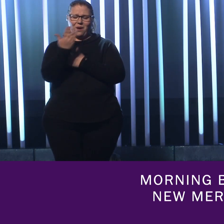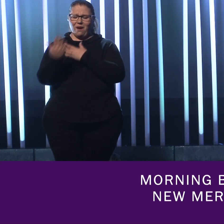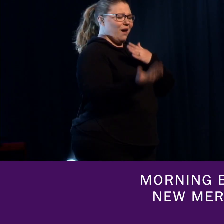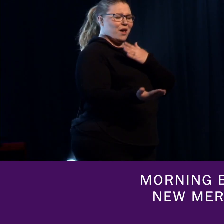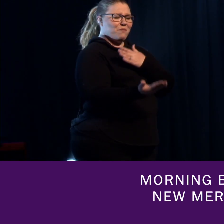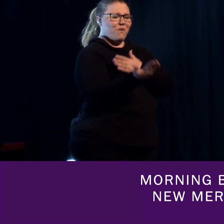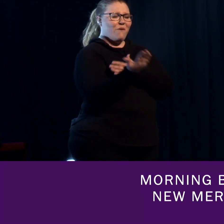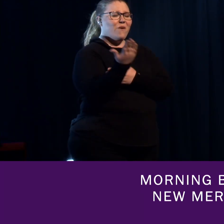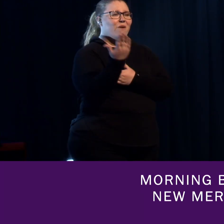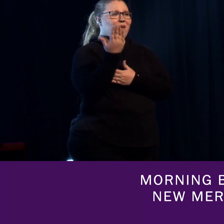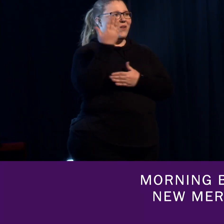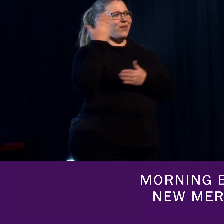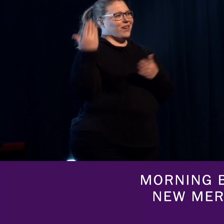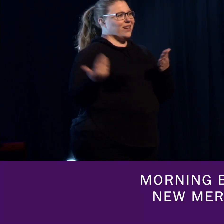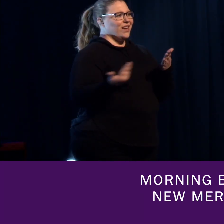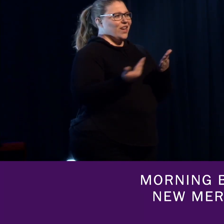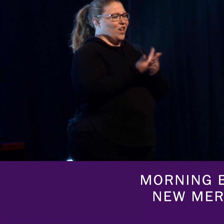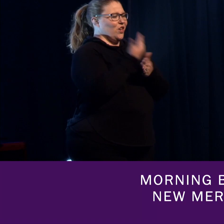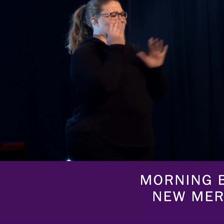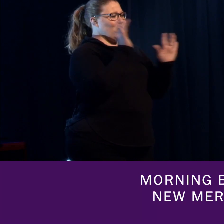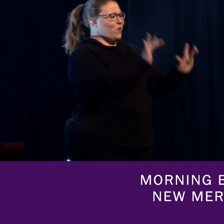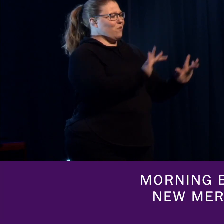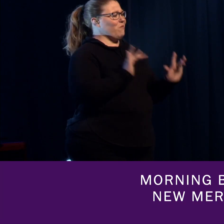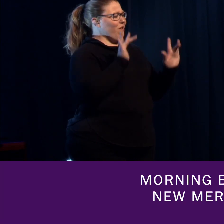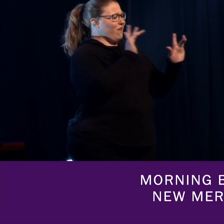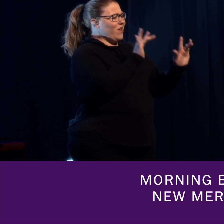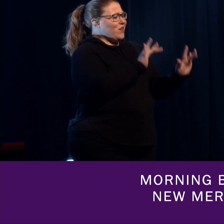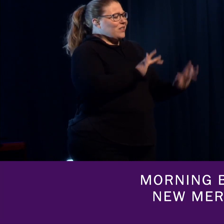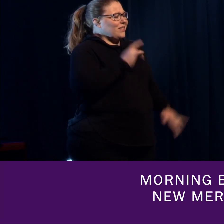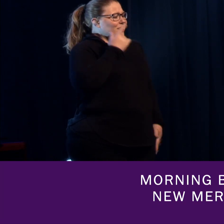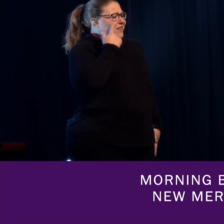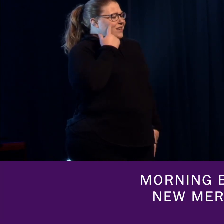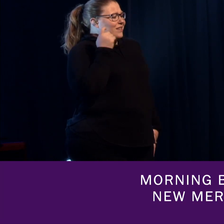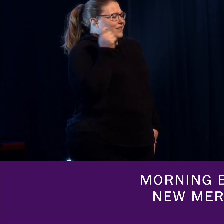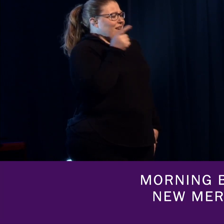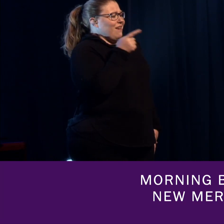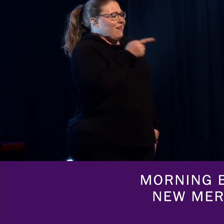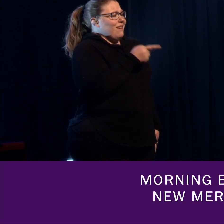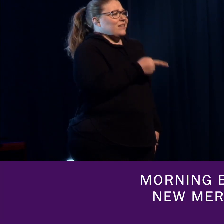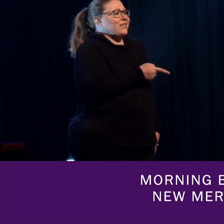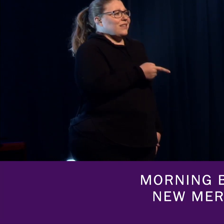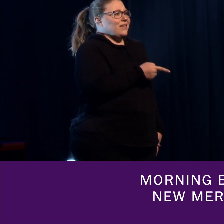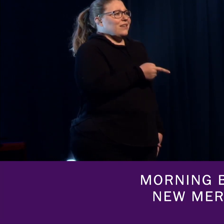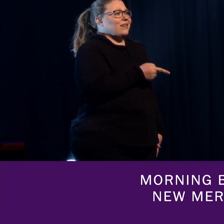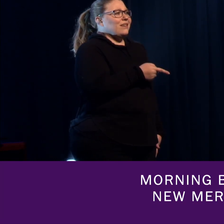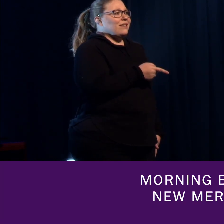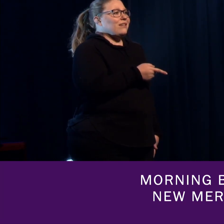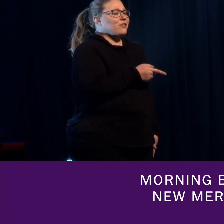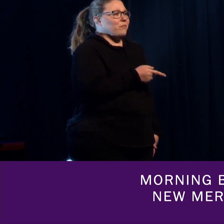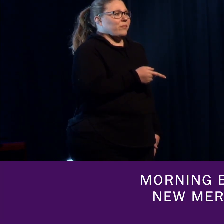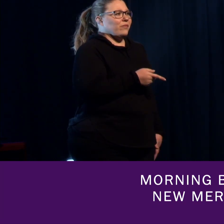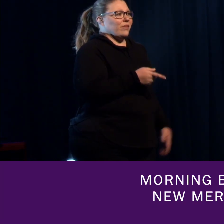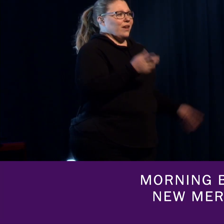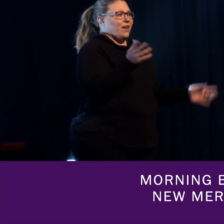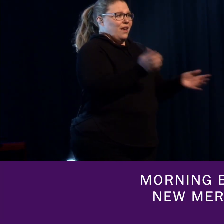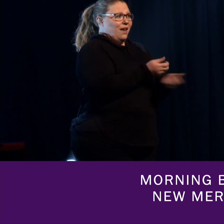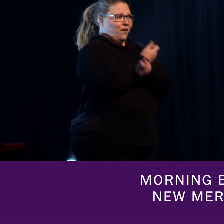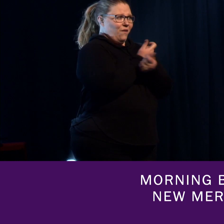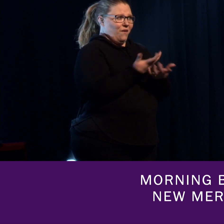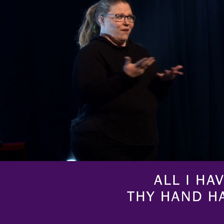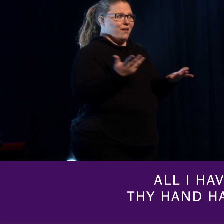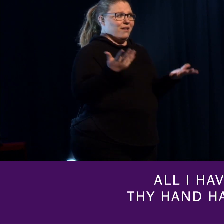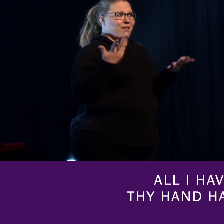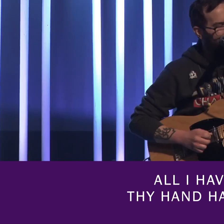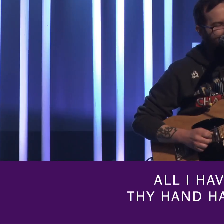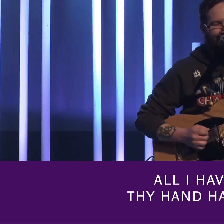Morning by morning, new mercies I see.